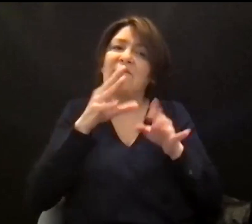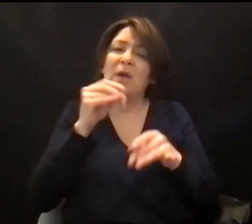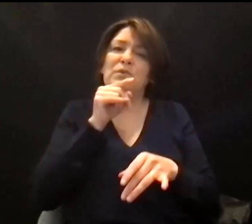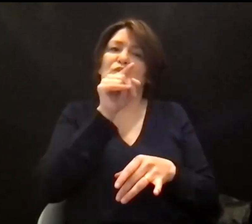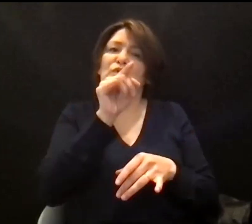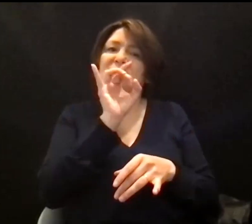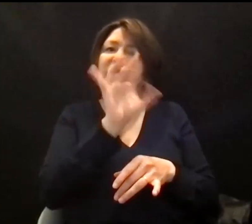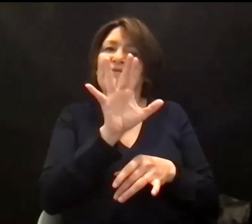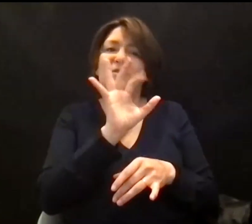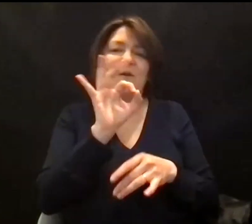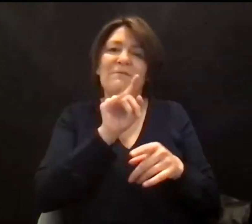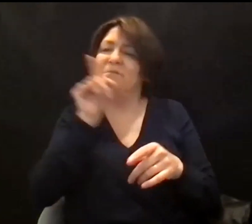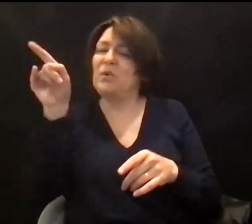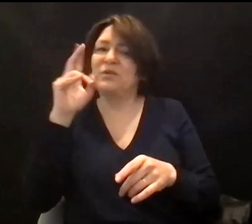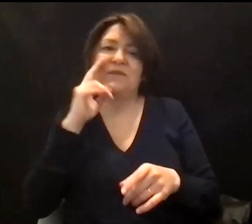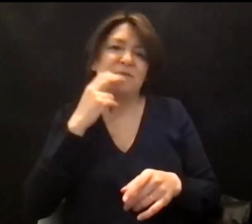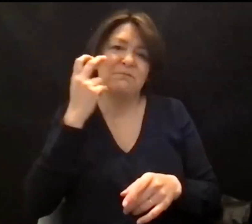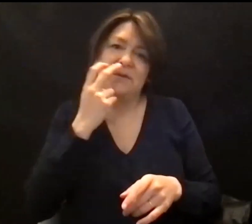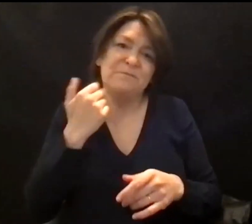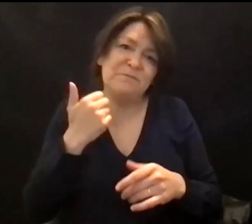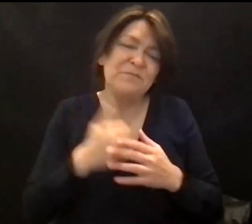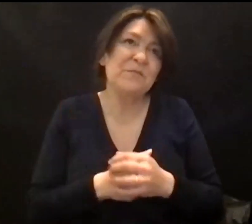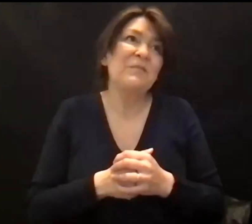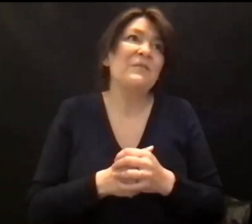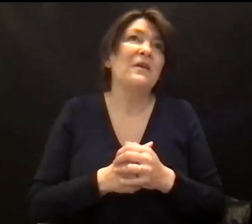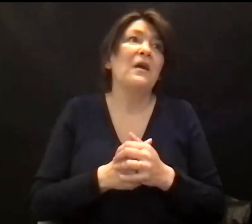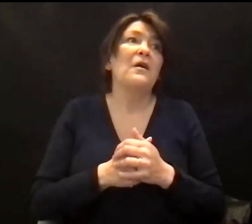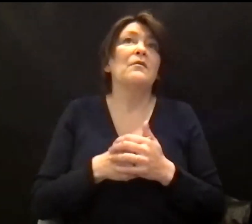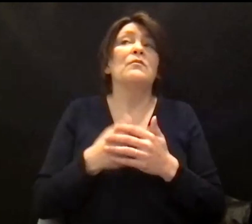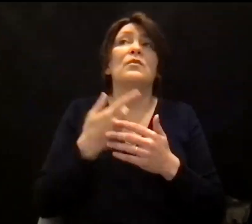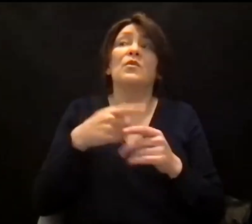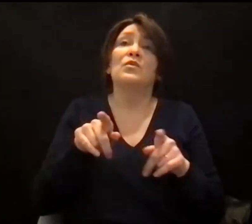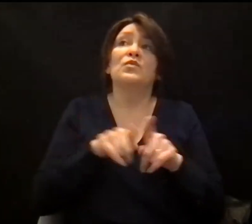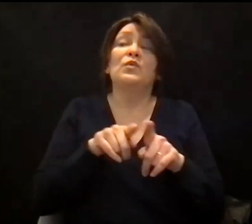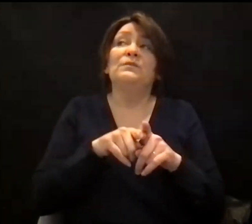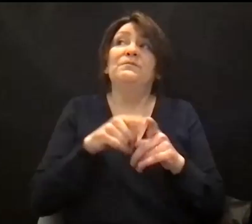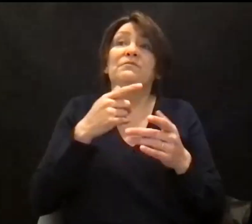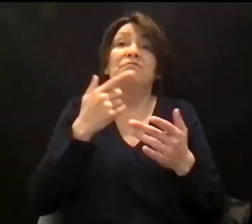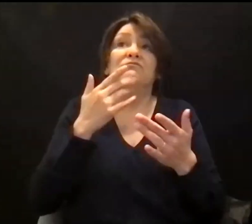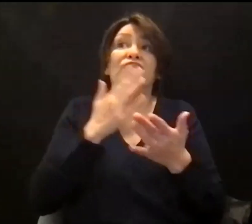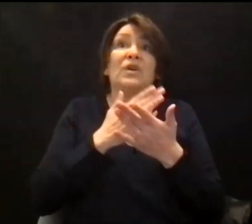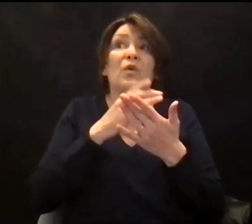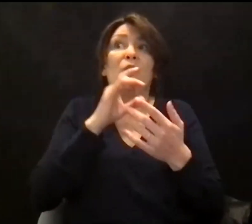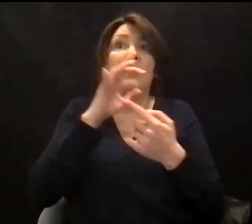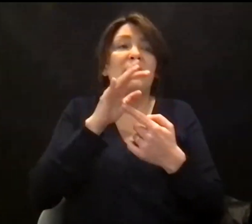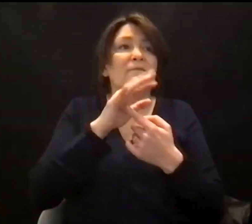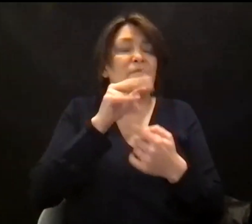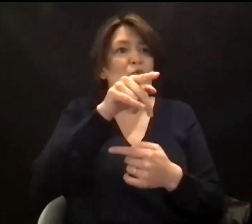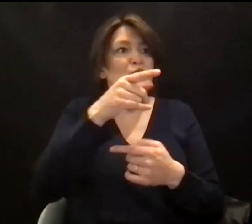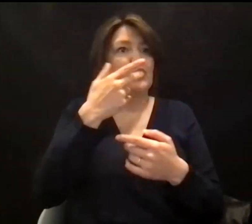signing too fast? Clarify it from your perspective. Don't throw everything back onto the deafblind person. It's also really important to